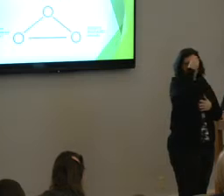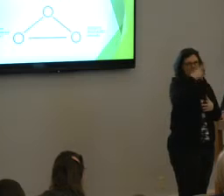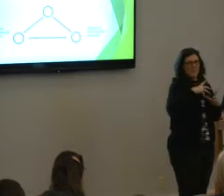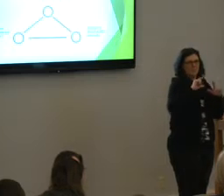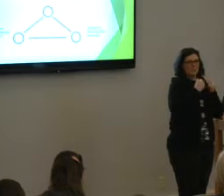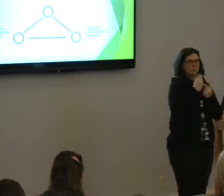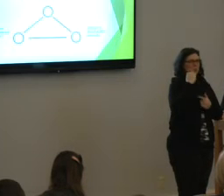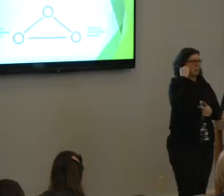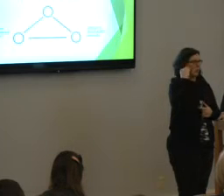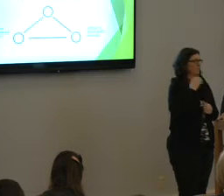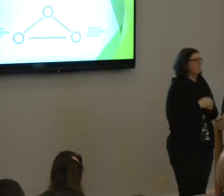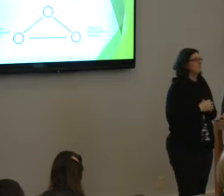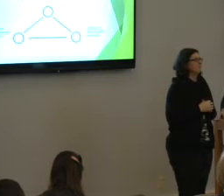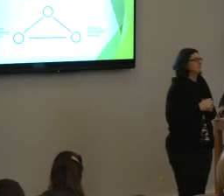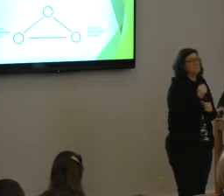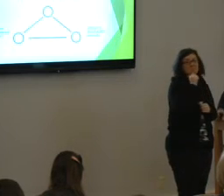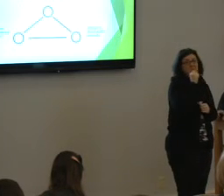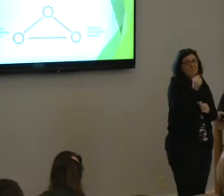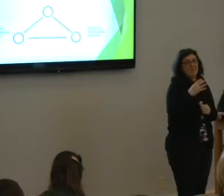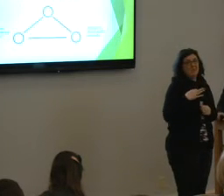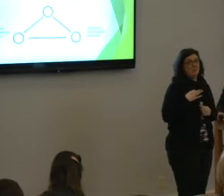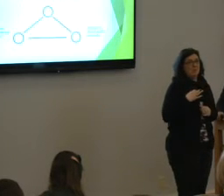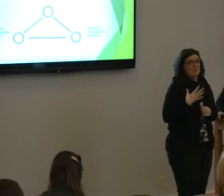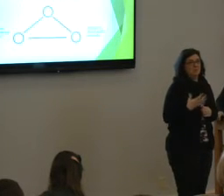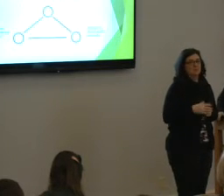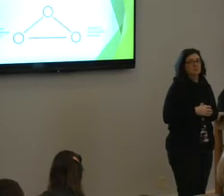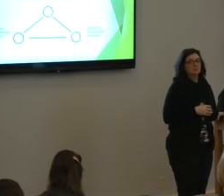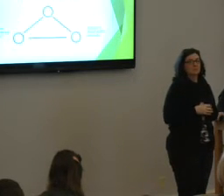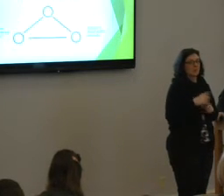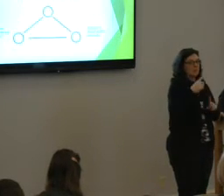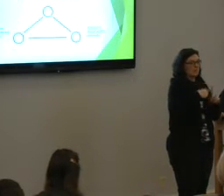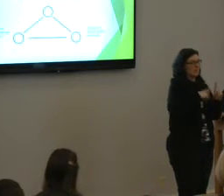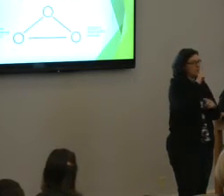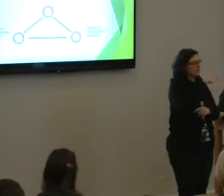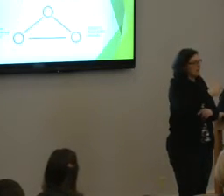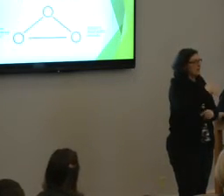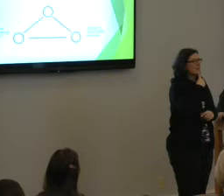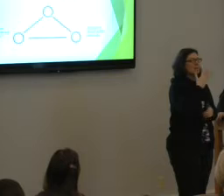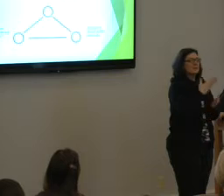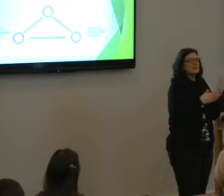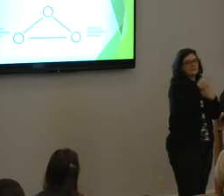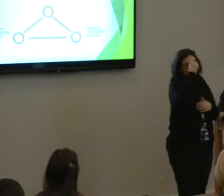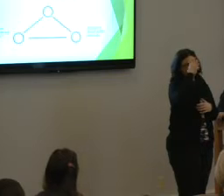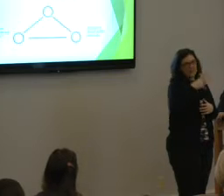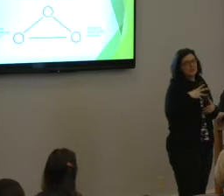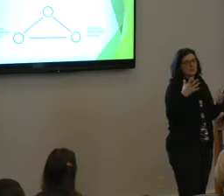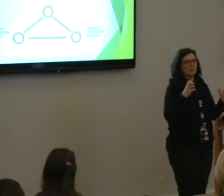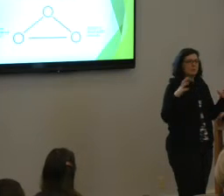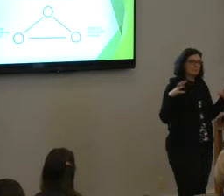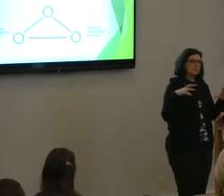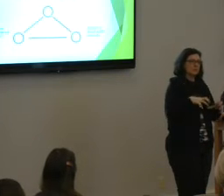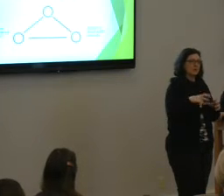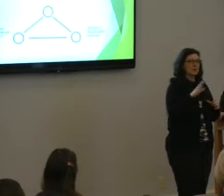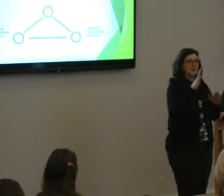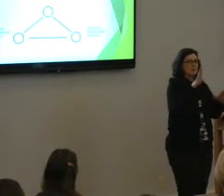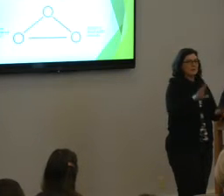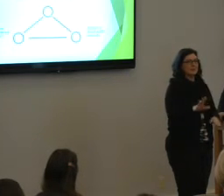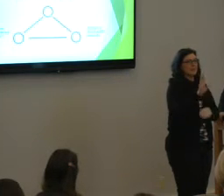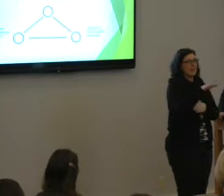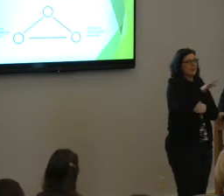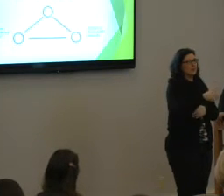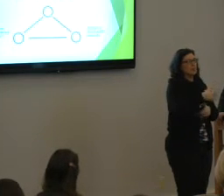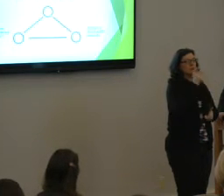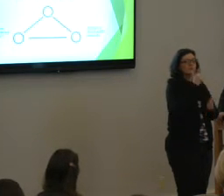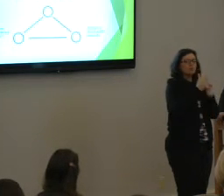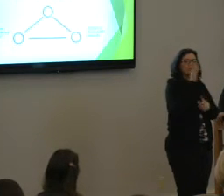Nobody volunteered. A month later, they ask, hey, there's some guys who'd like to get together on Sunday afternoons and drink beer